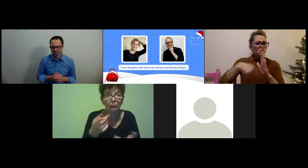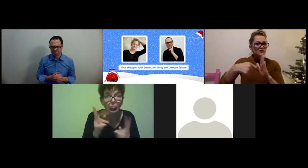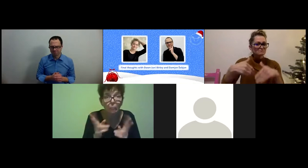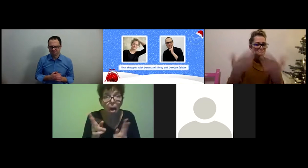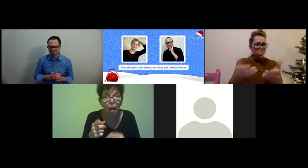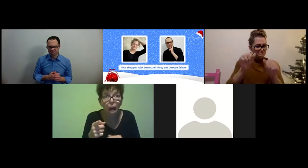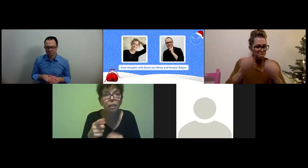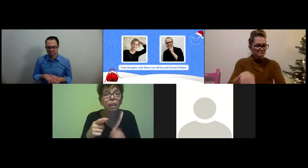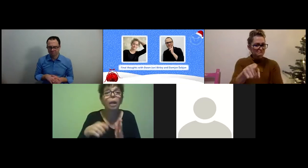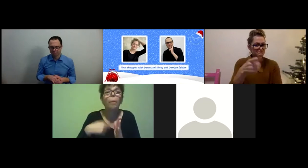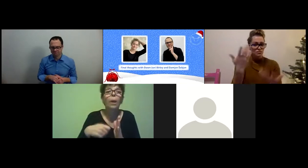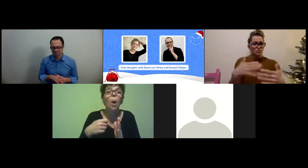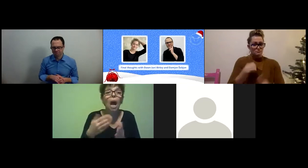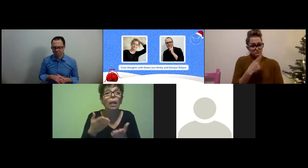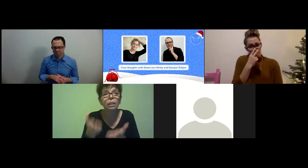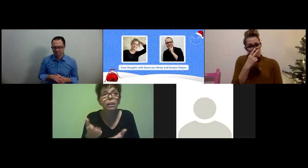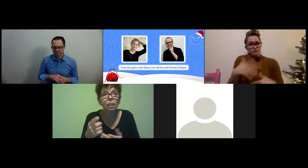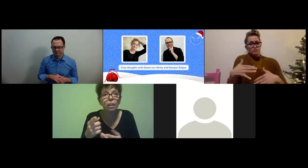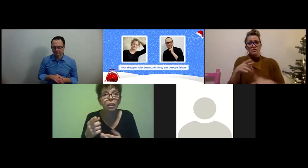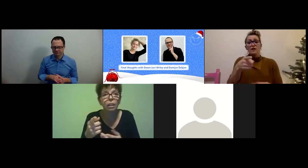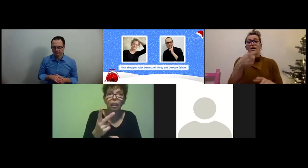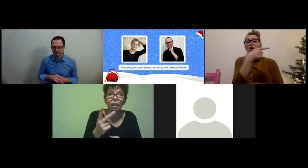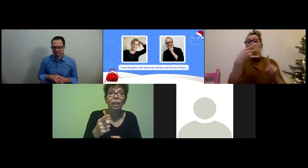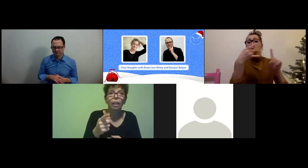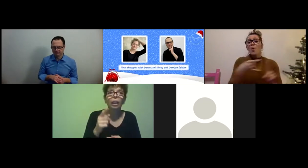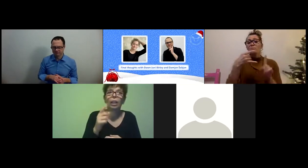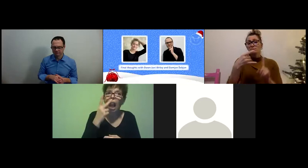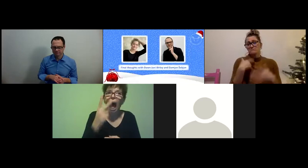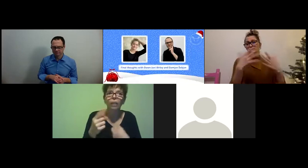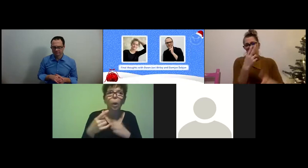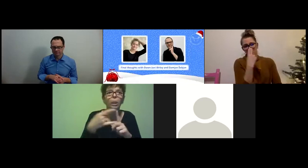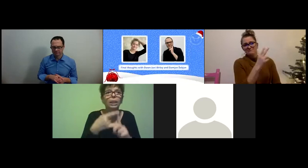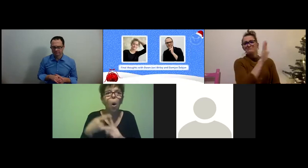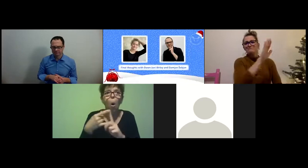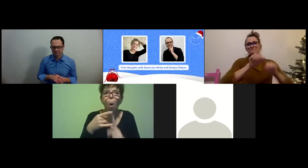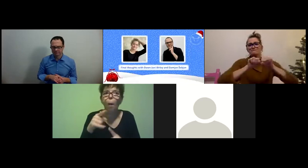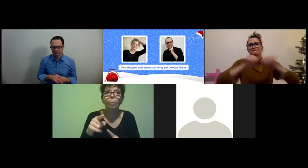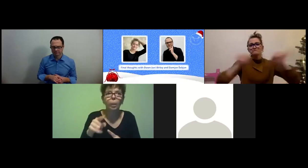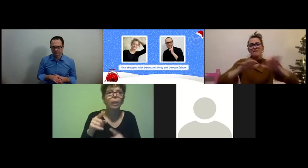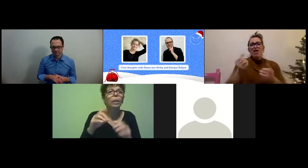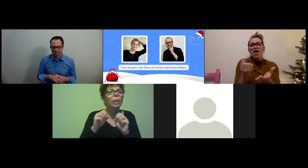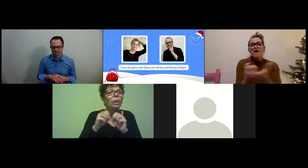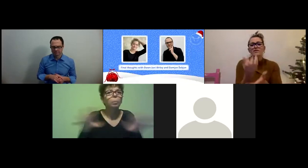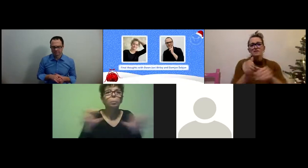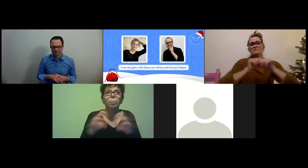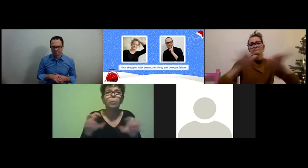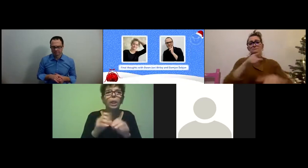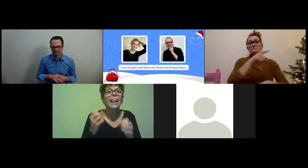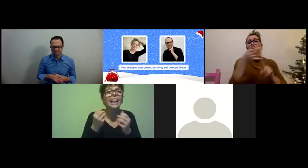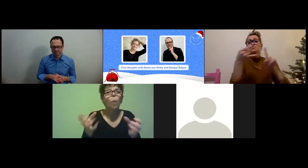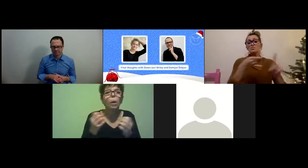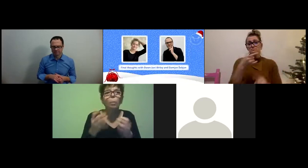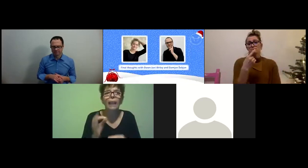needs? Maybe that's a project idea. From what I've seen, you guys work on a very professional level. I've also